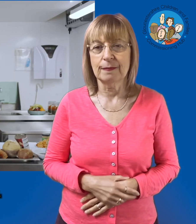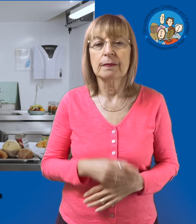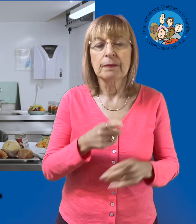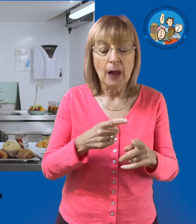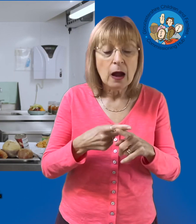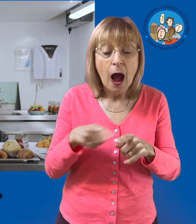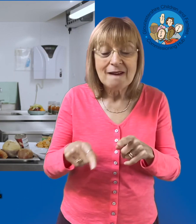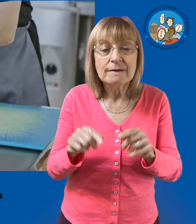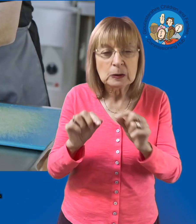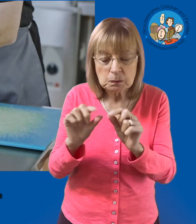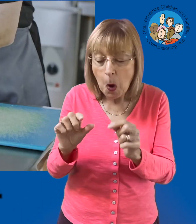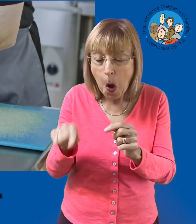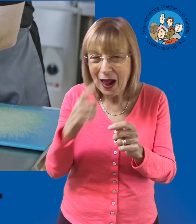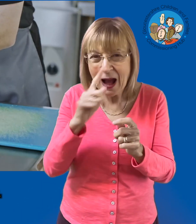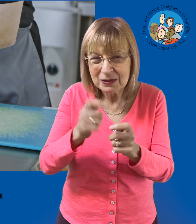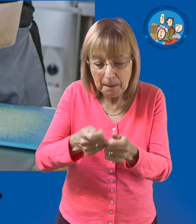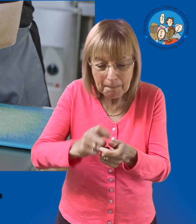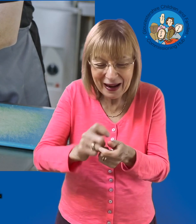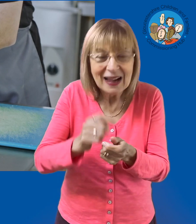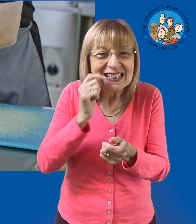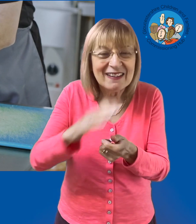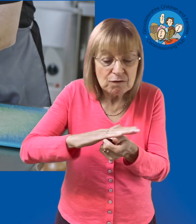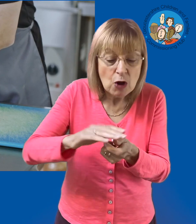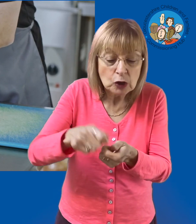Use a little knife just to flick up the skin.